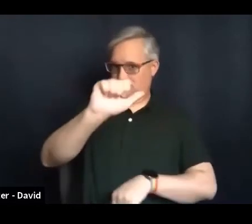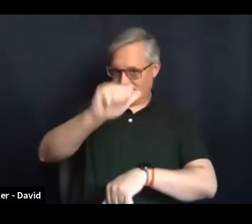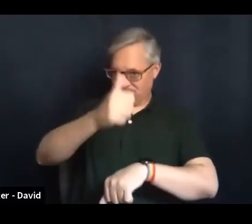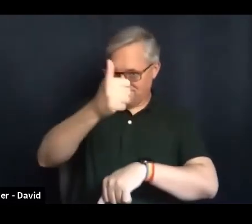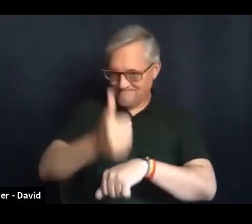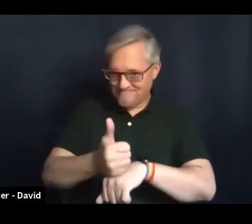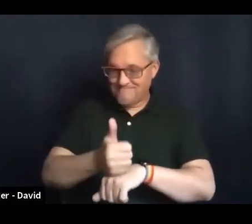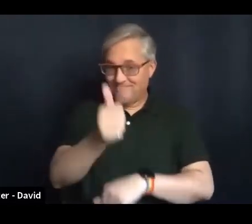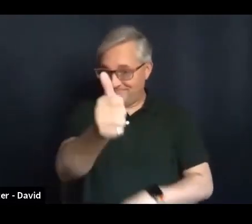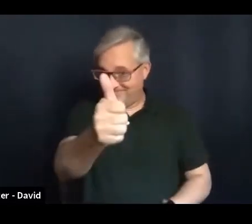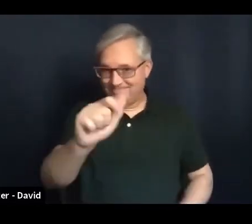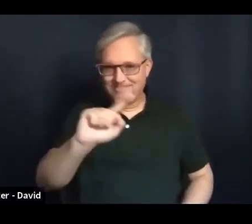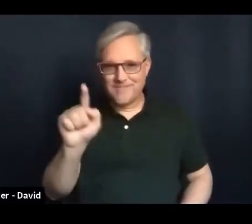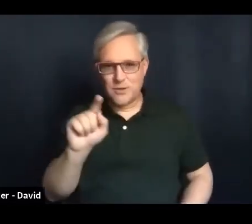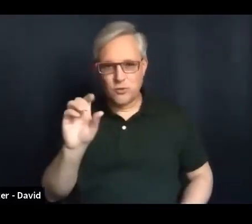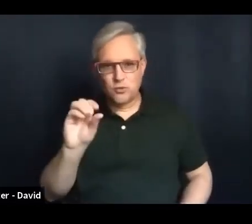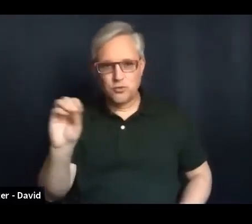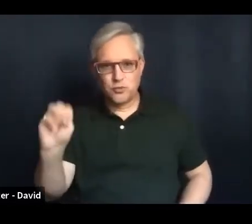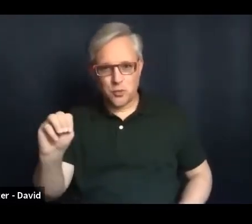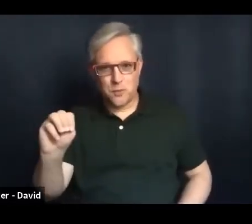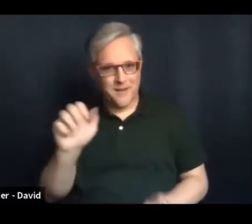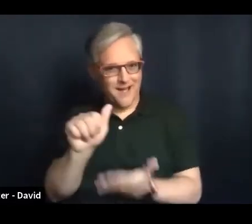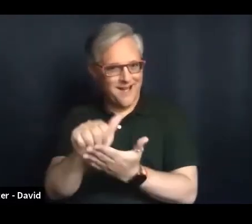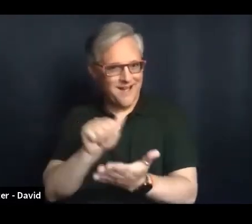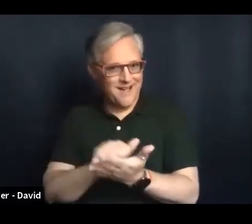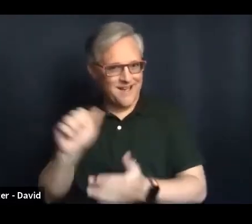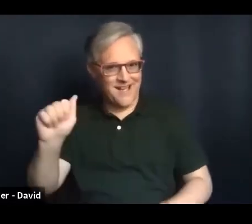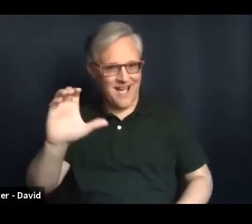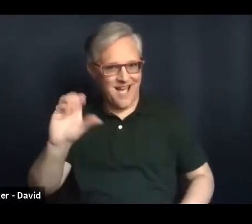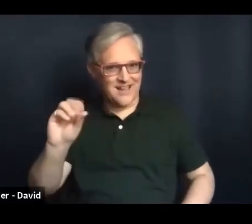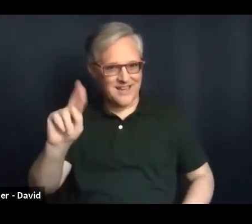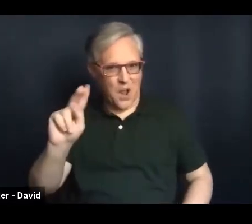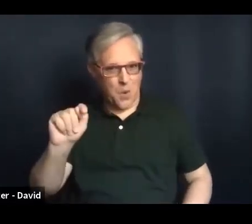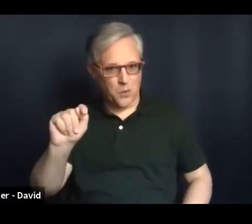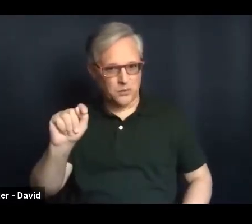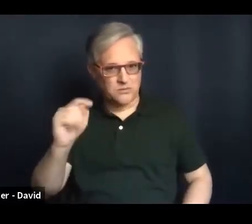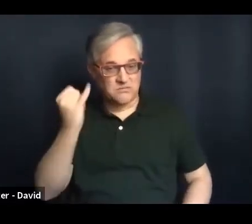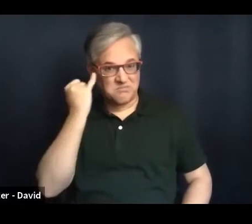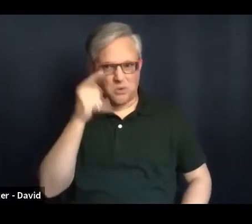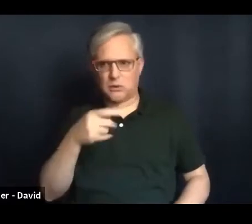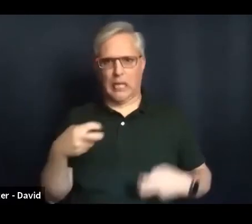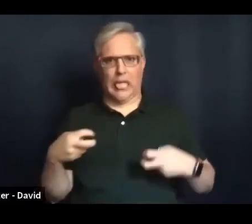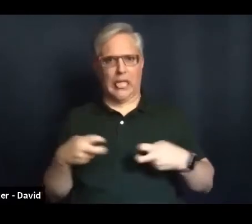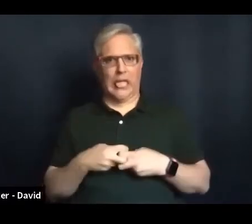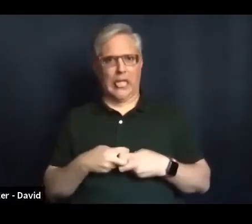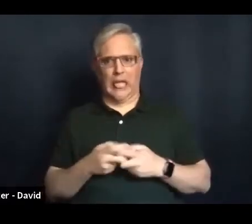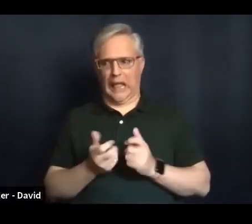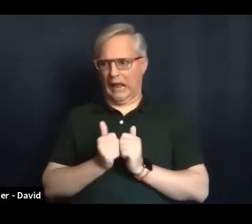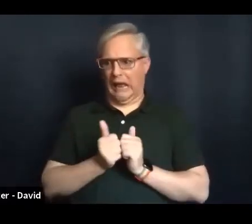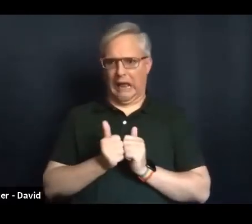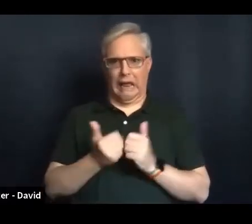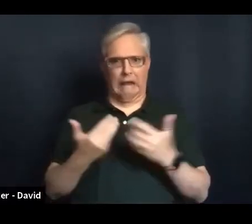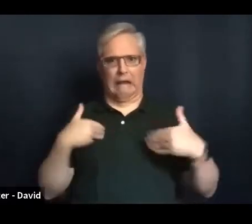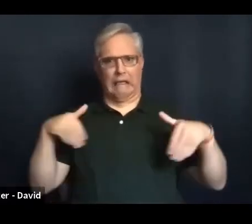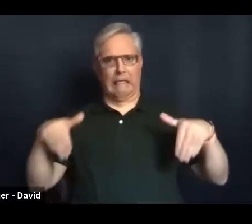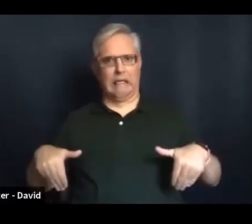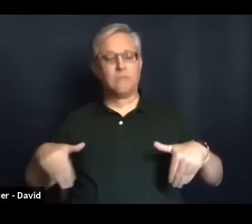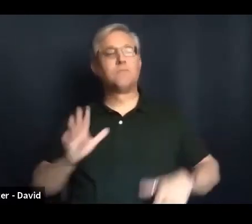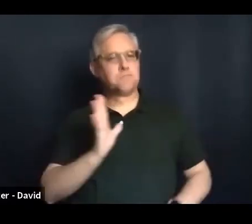And if you don't know how to do it, I would encourage you to use your directory book to contact people on council